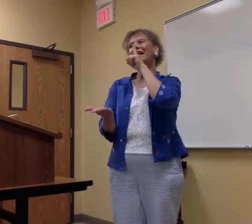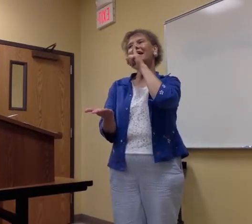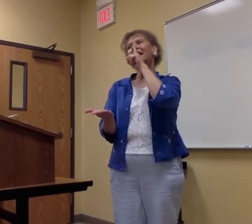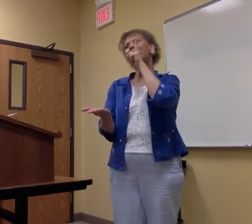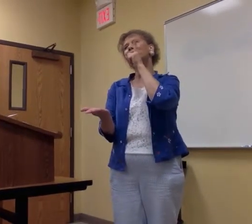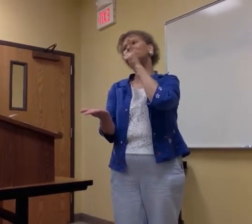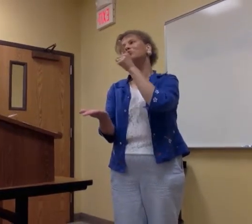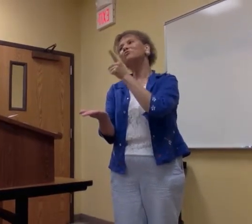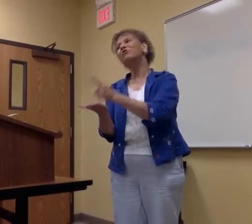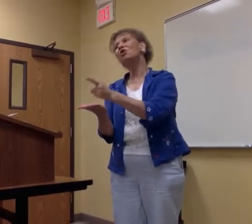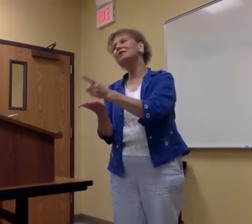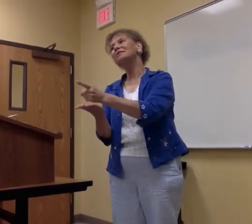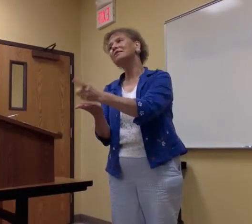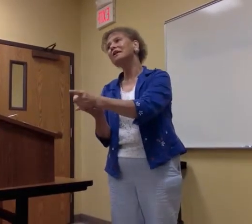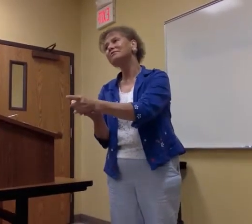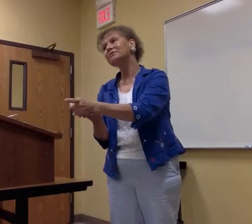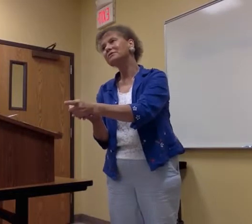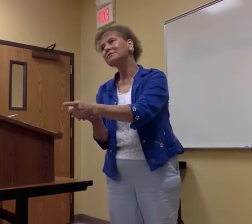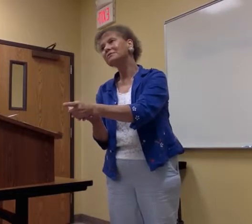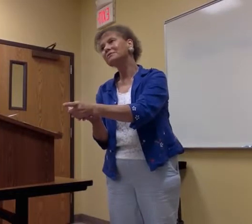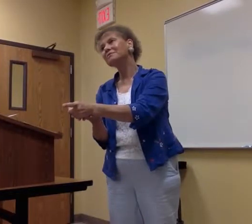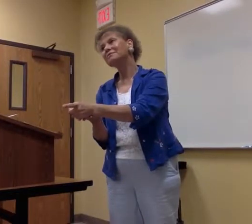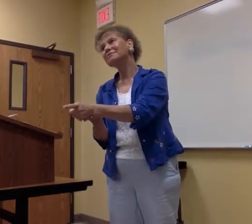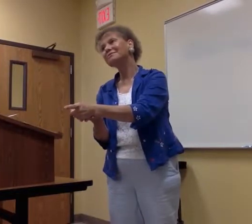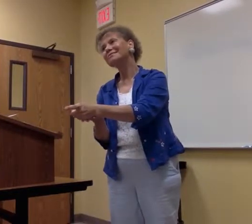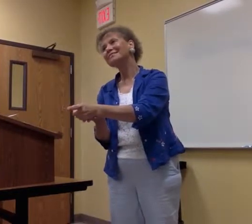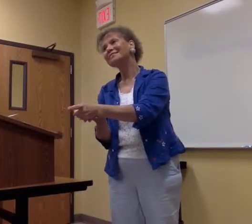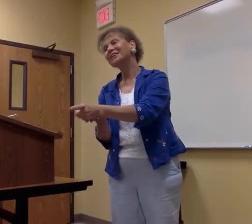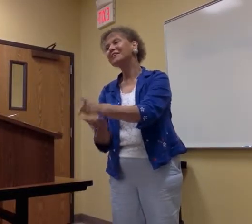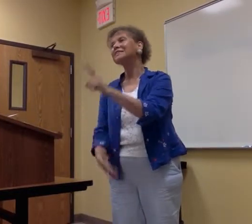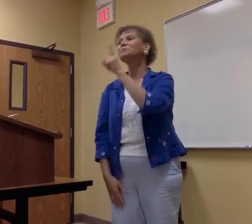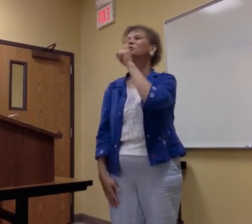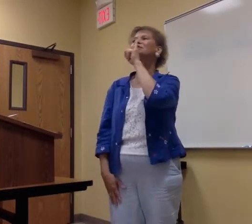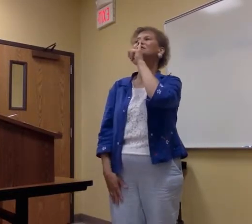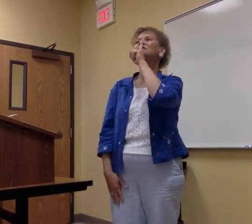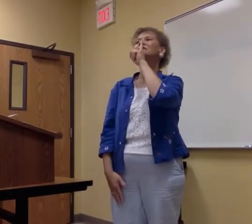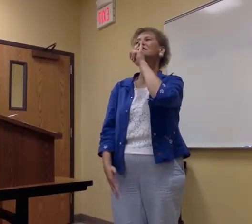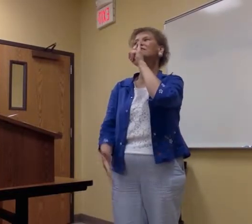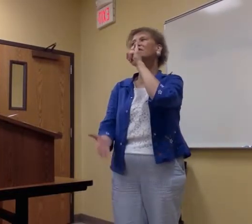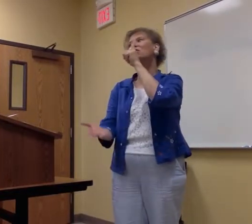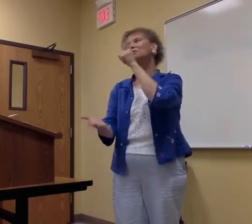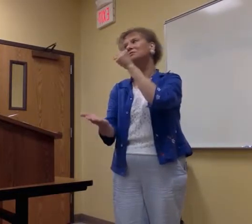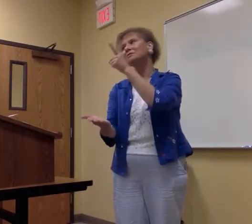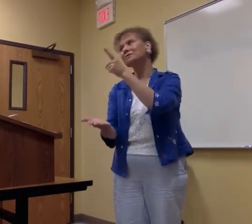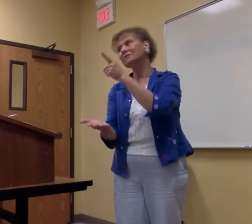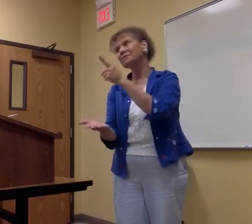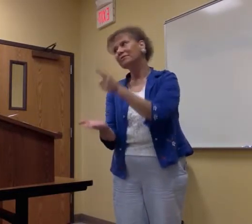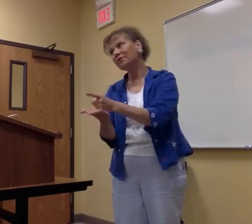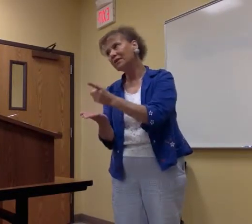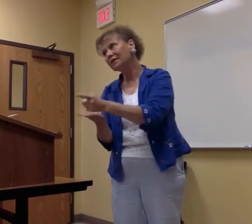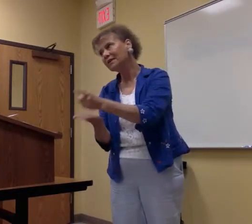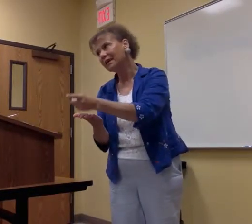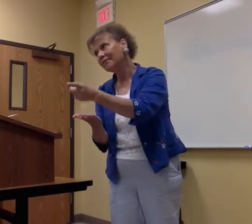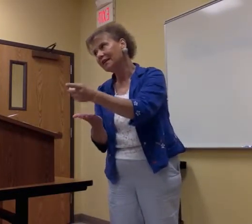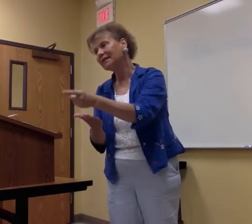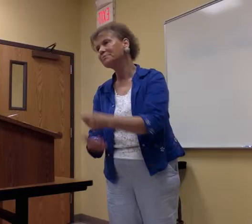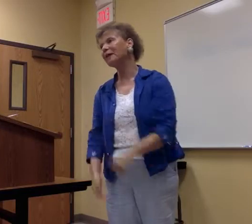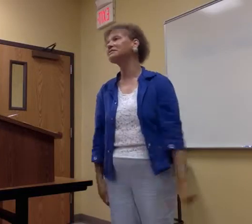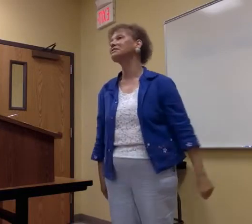love. Right? This person fall in love, and it bounces 3 times. Fall